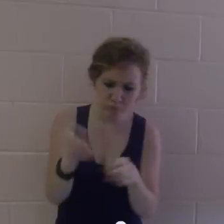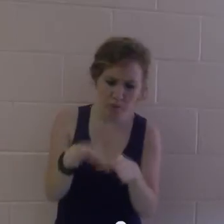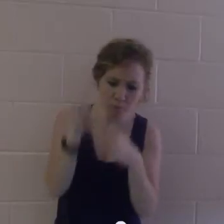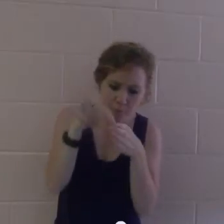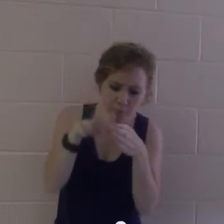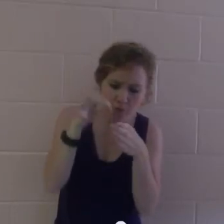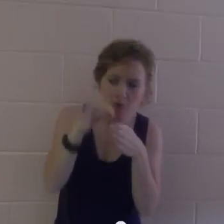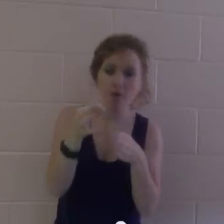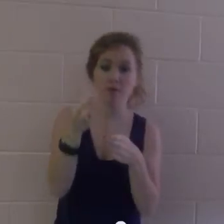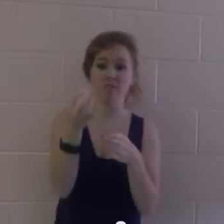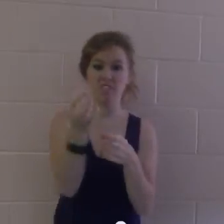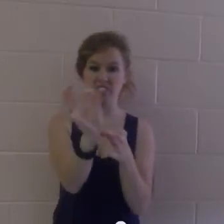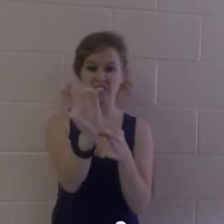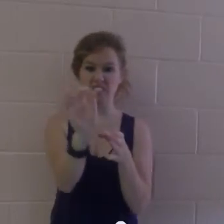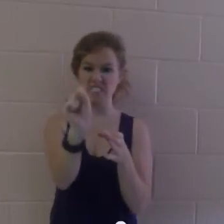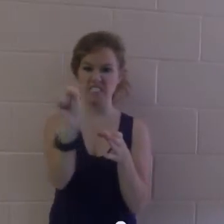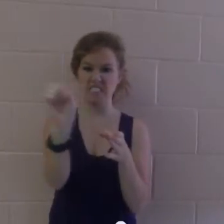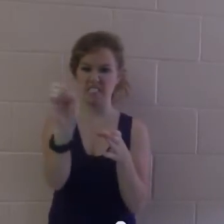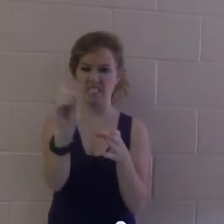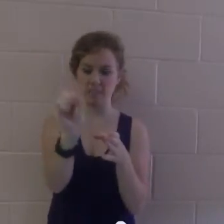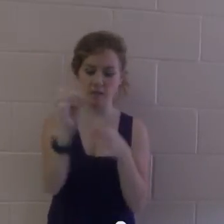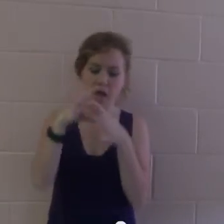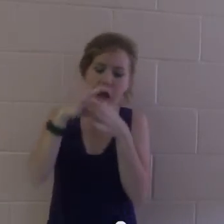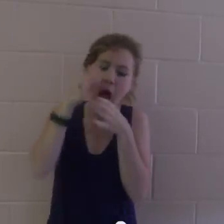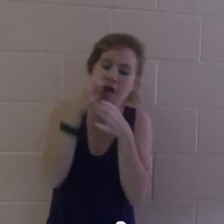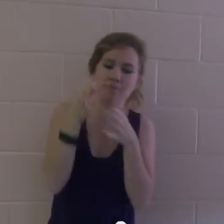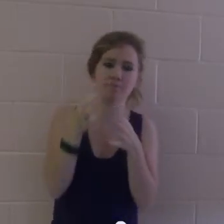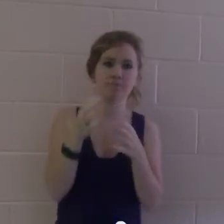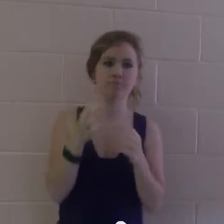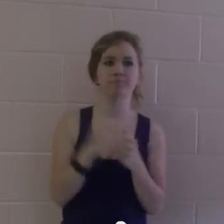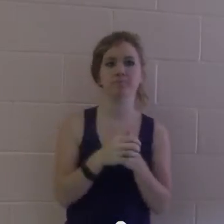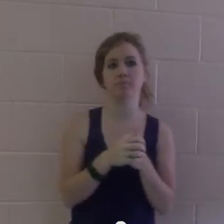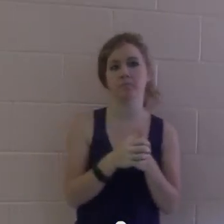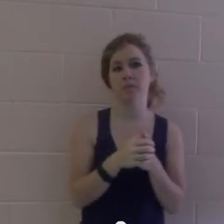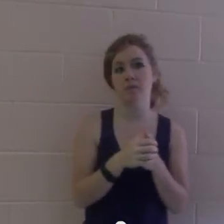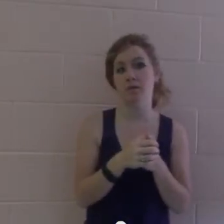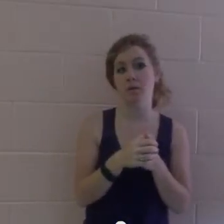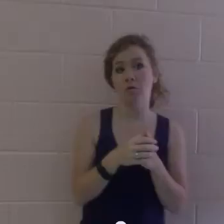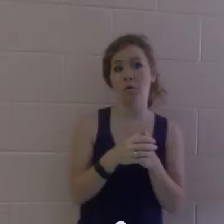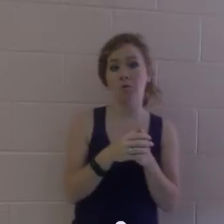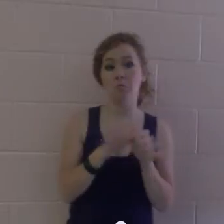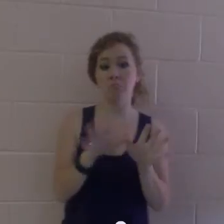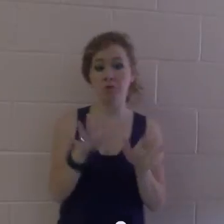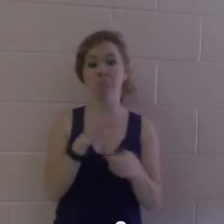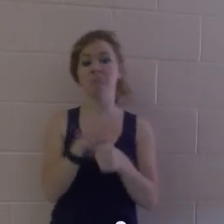It takes some work to pick out the seeds and eat.